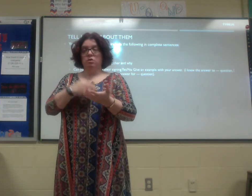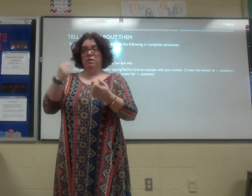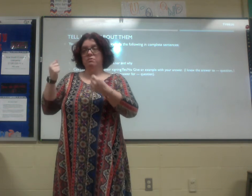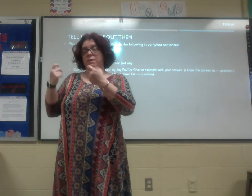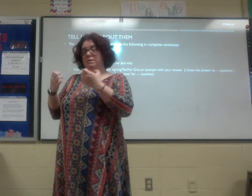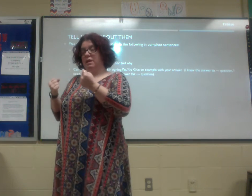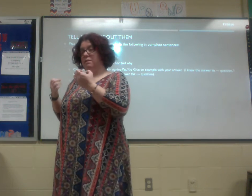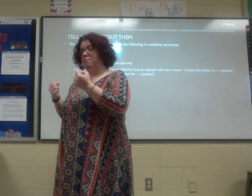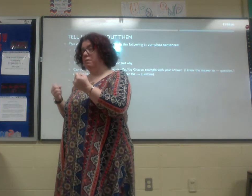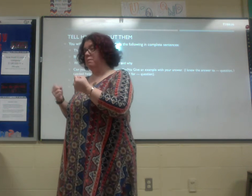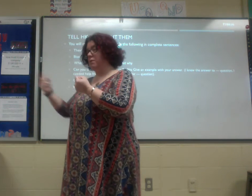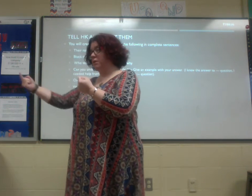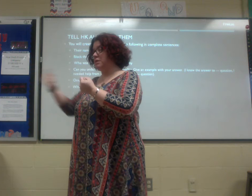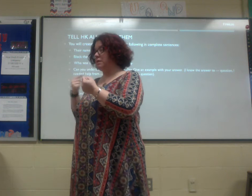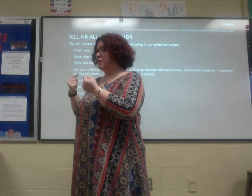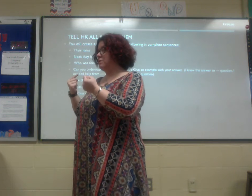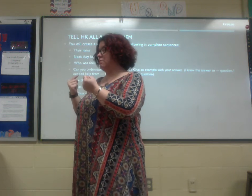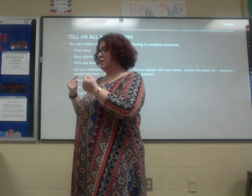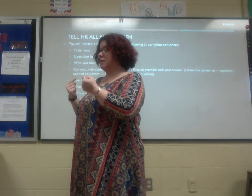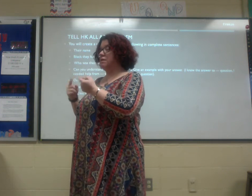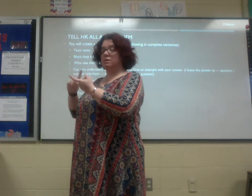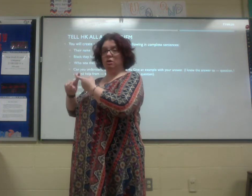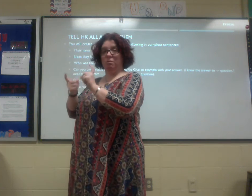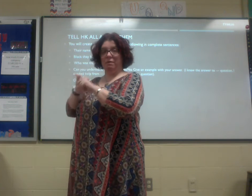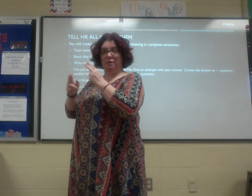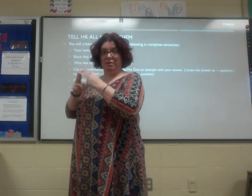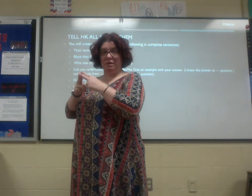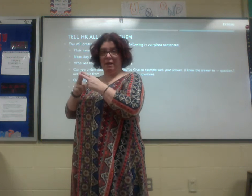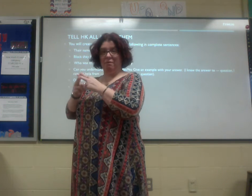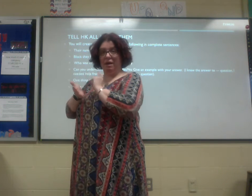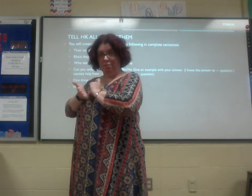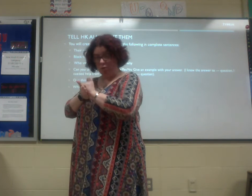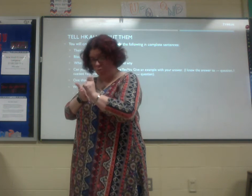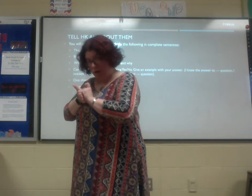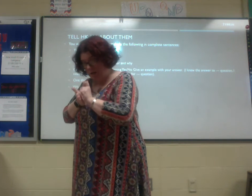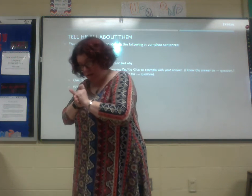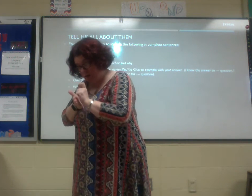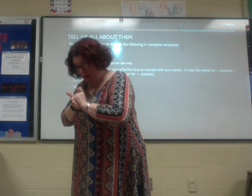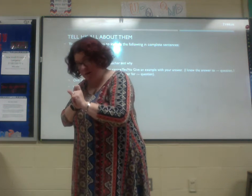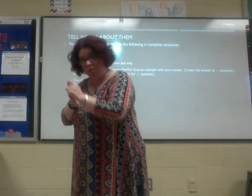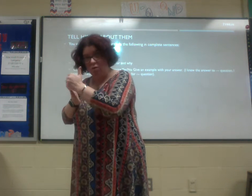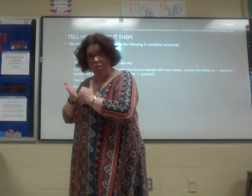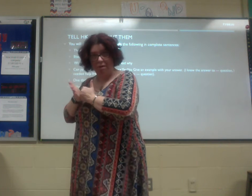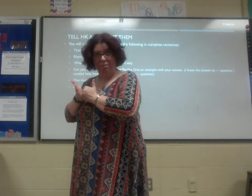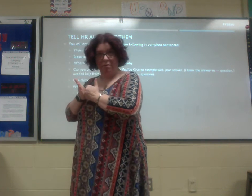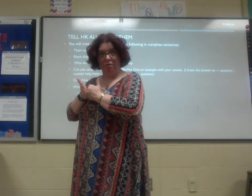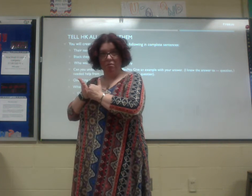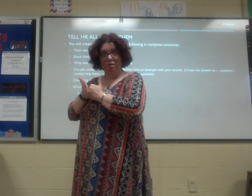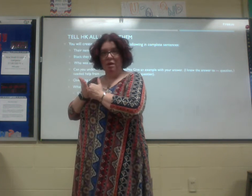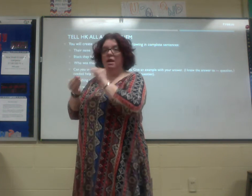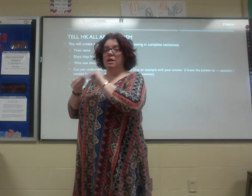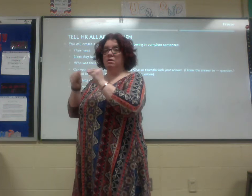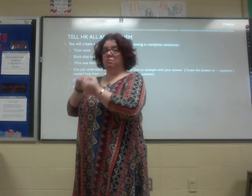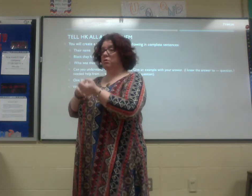I'm signing my pen pal, they're going to sign to me their pen pal's name. And I'm going to write their name down on my paper. Number